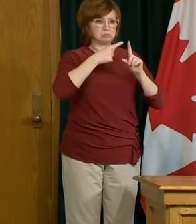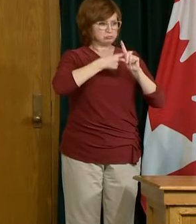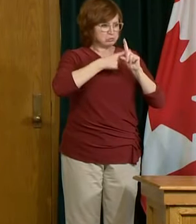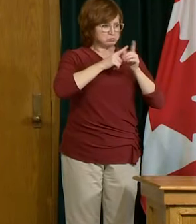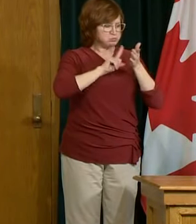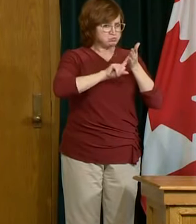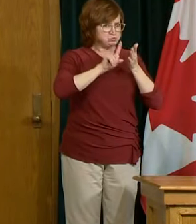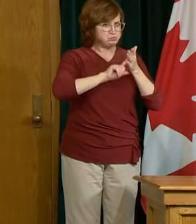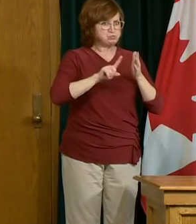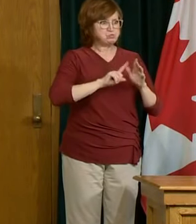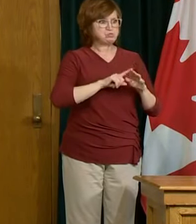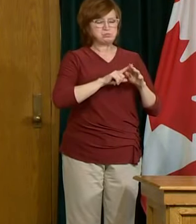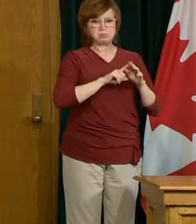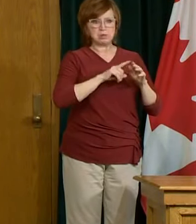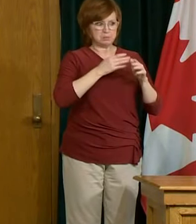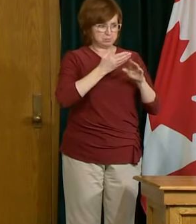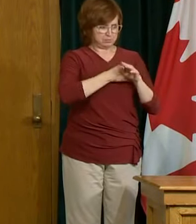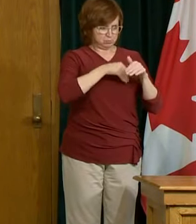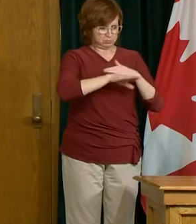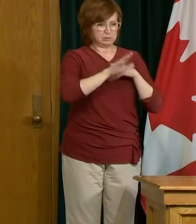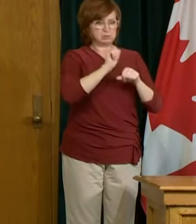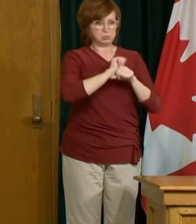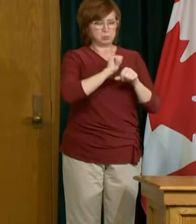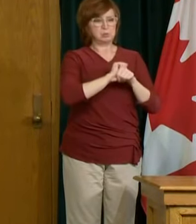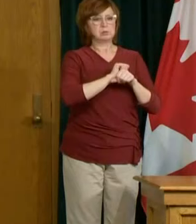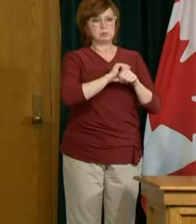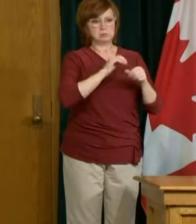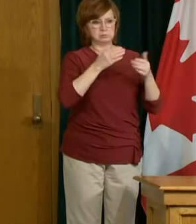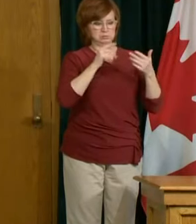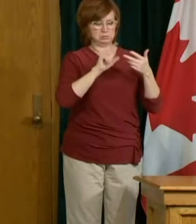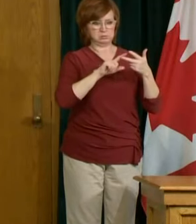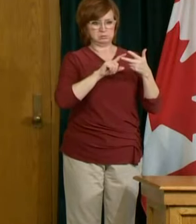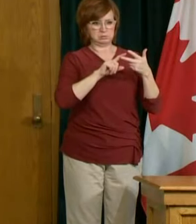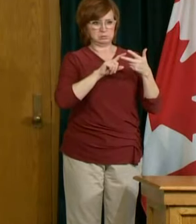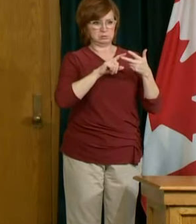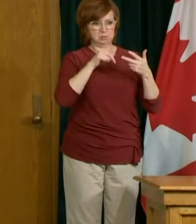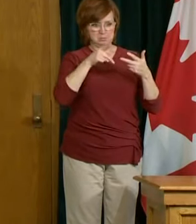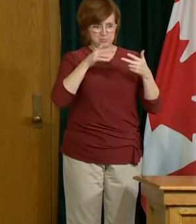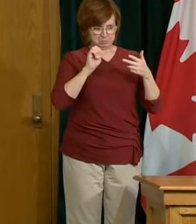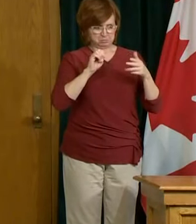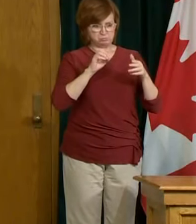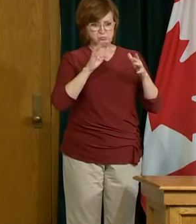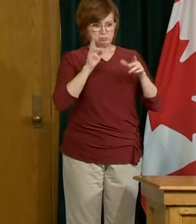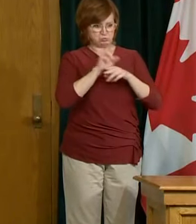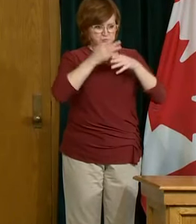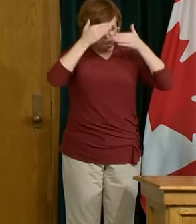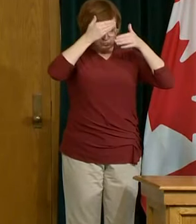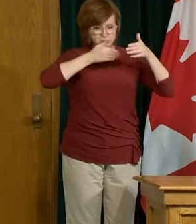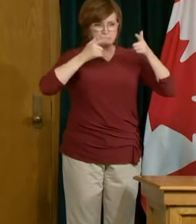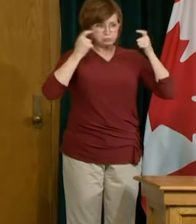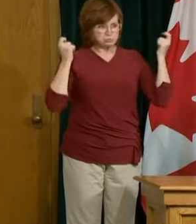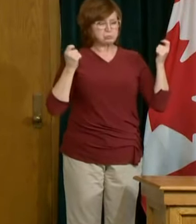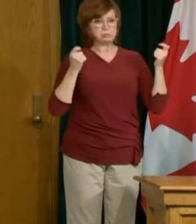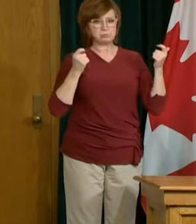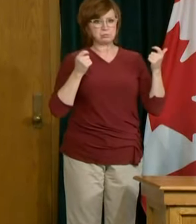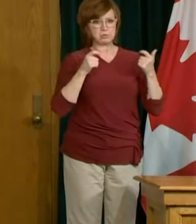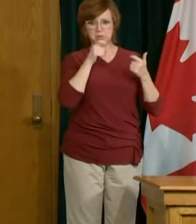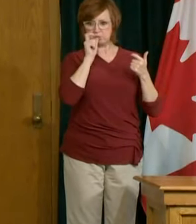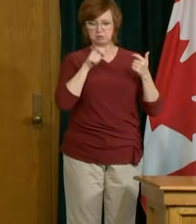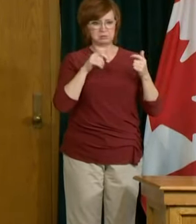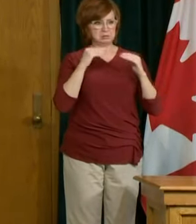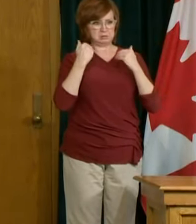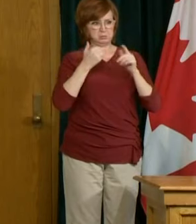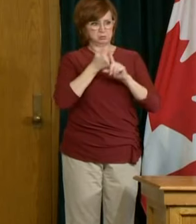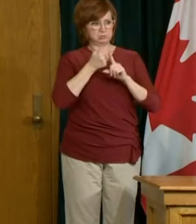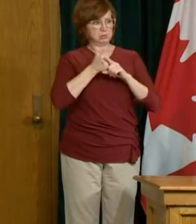PPE is in use and the status of the patient is known, then there's no need for restrictions when a staff member